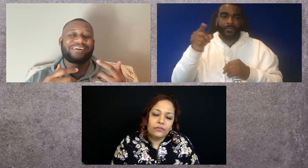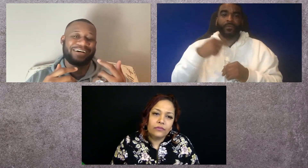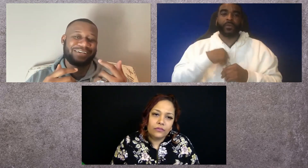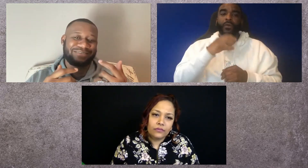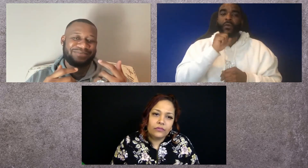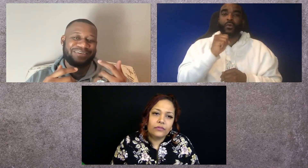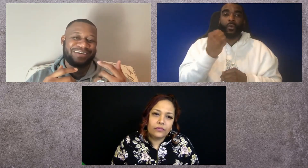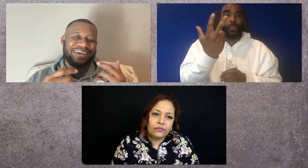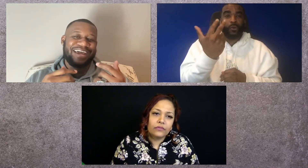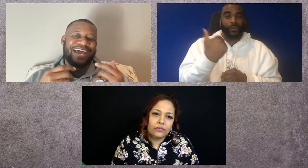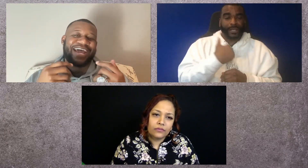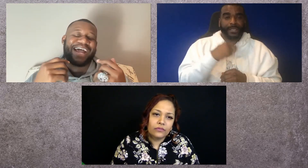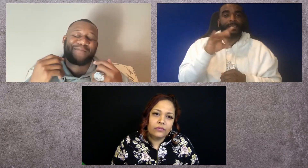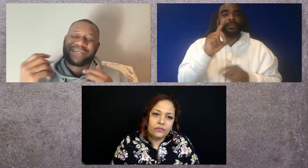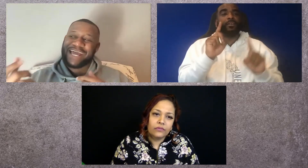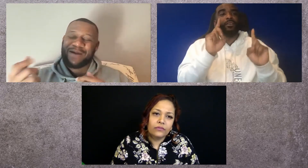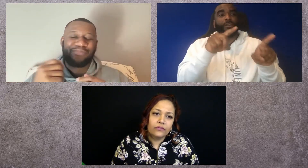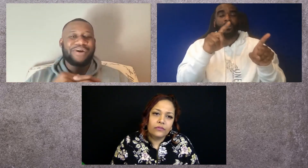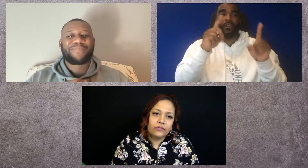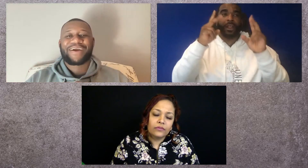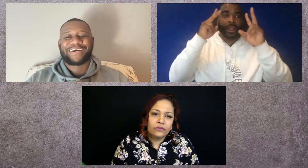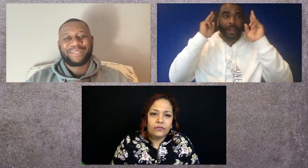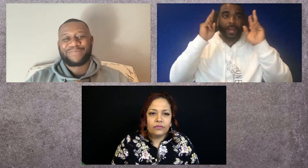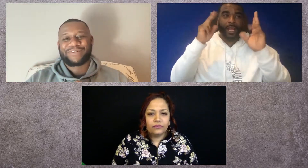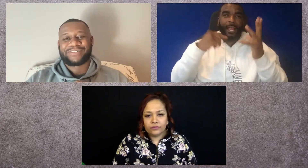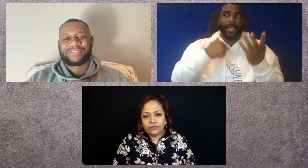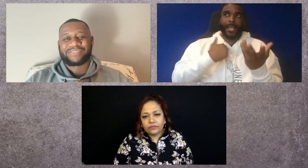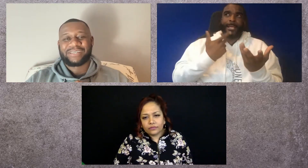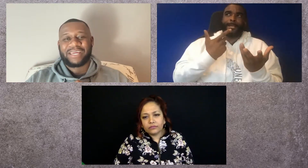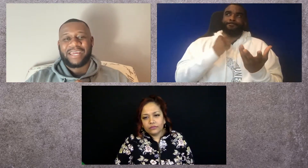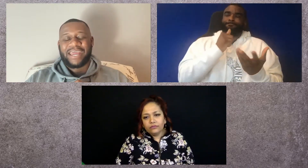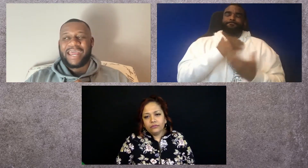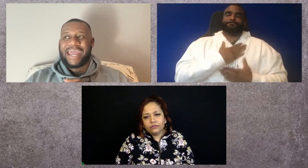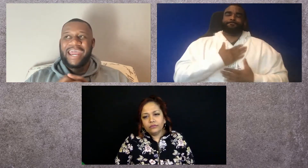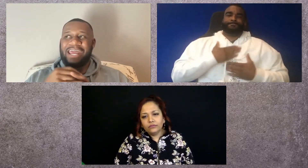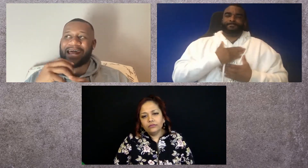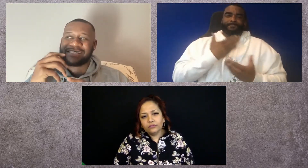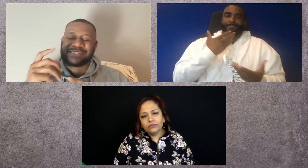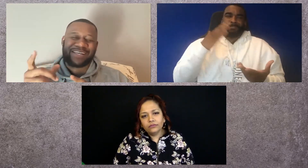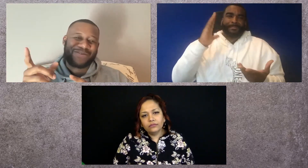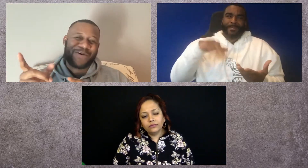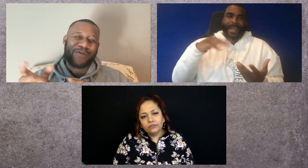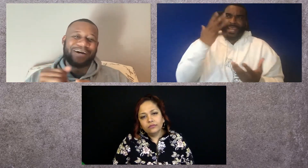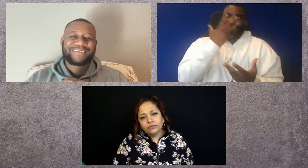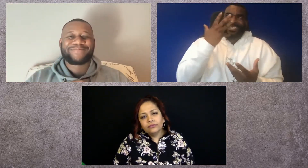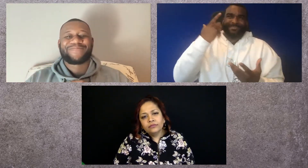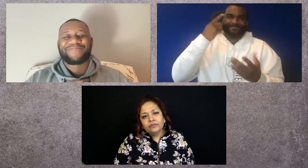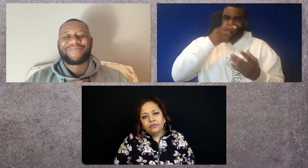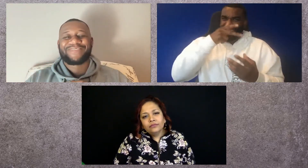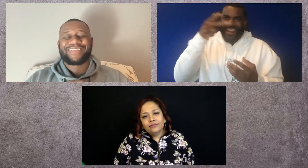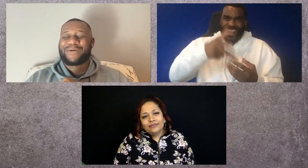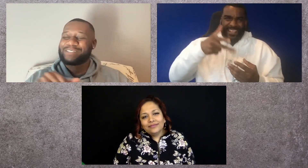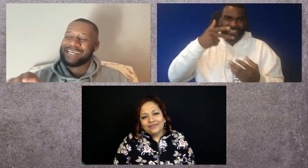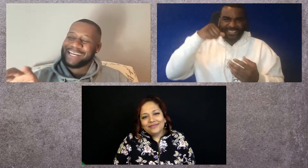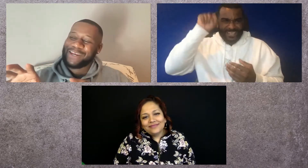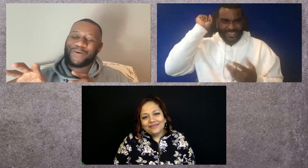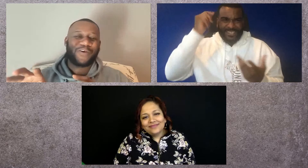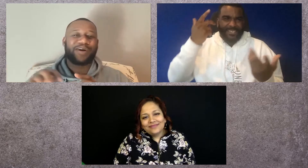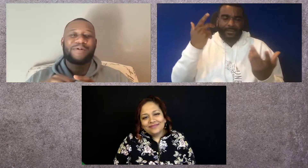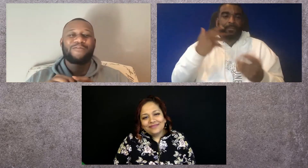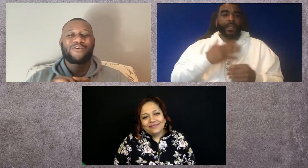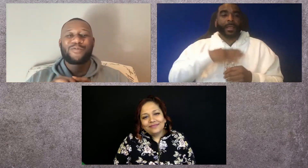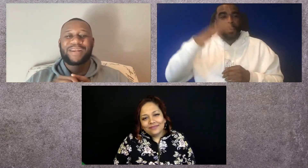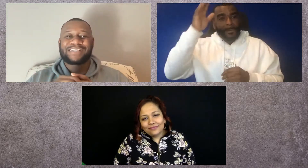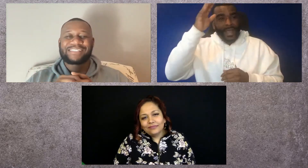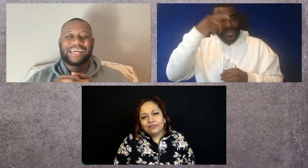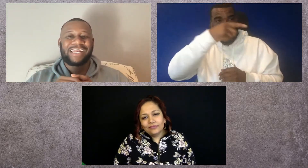bad haircut. And my dad brought a pair of clippers. And I said, you know what? They were sitting in the